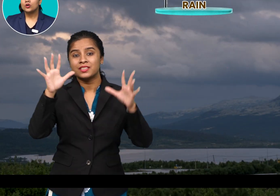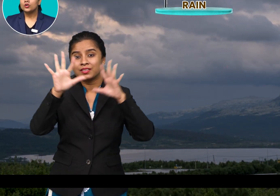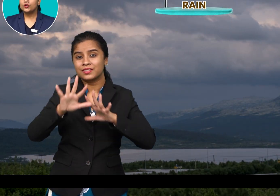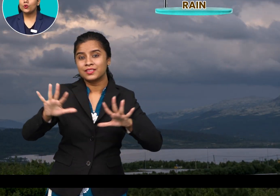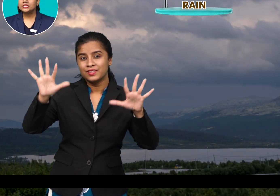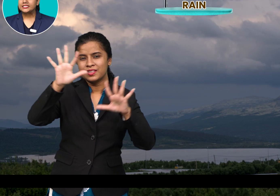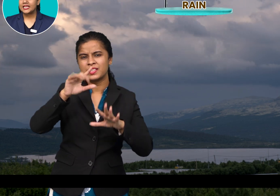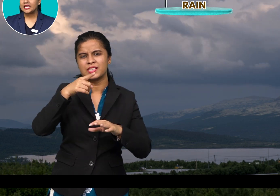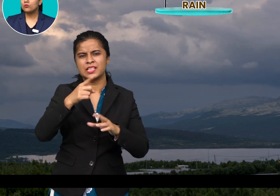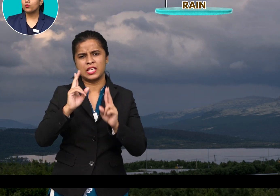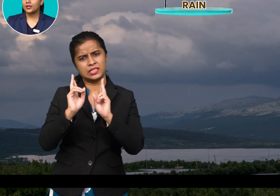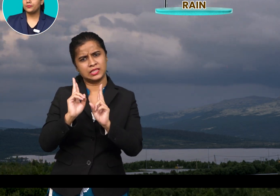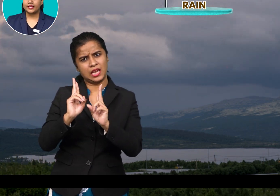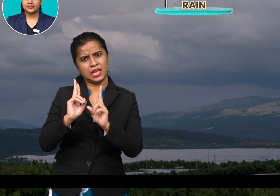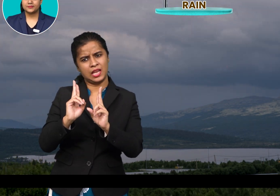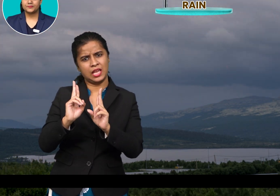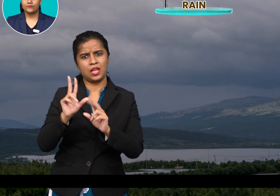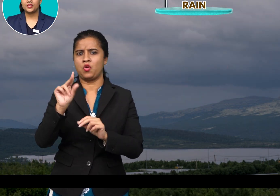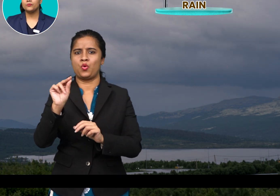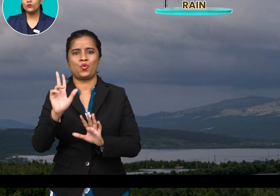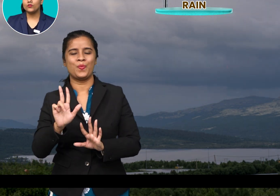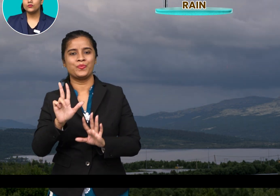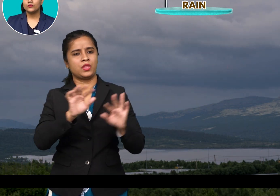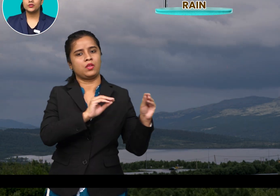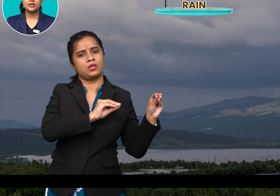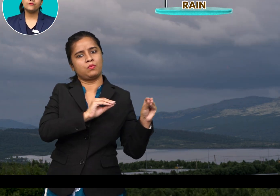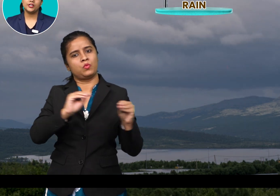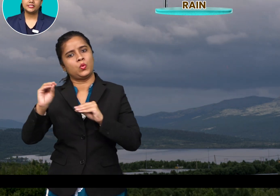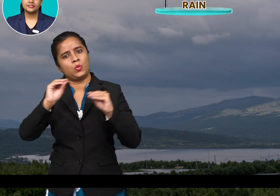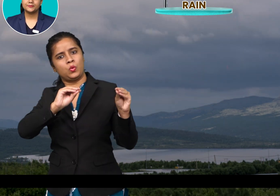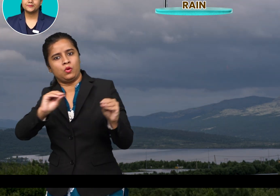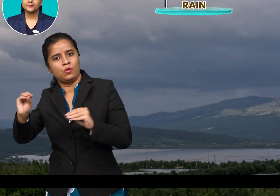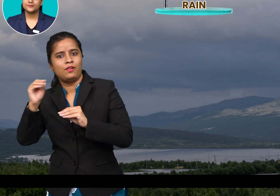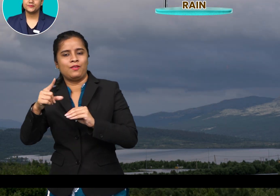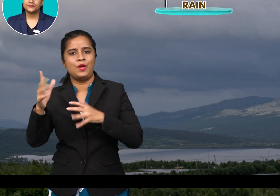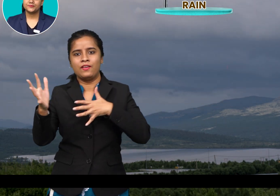Clouds don't stay in one place. They move with the wind.